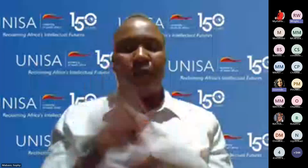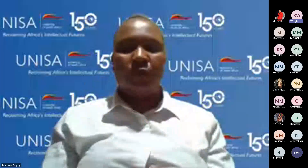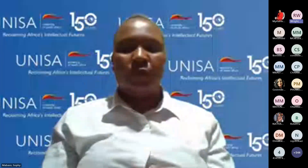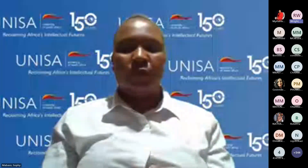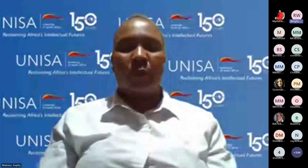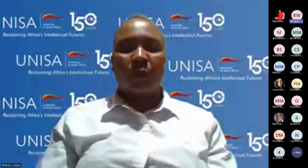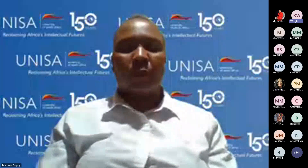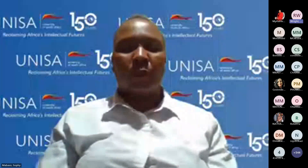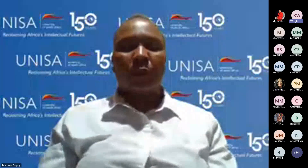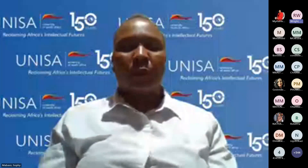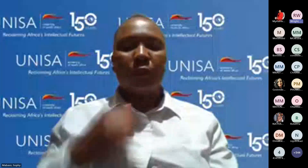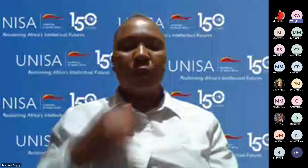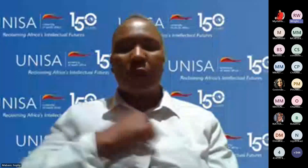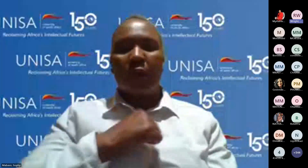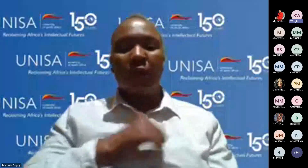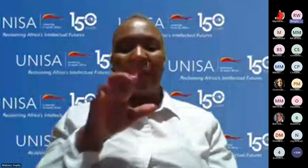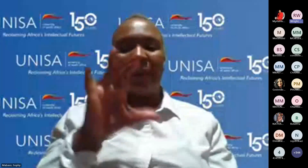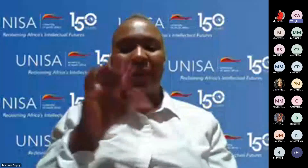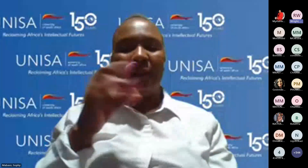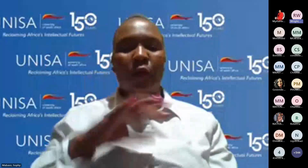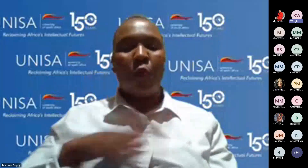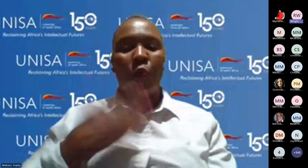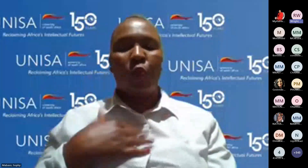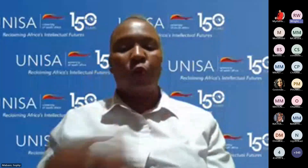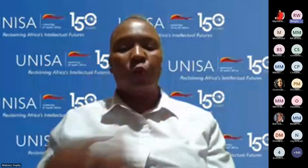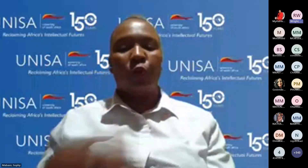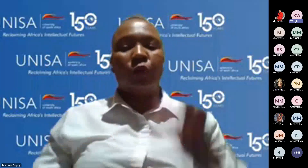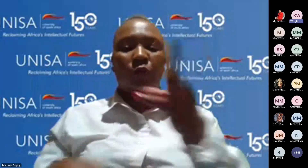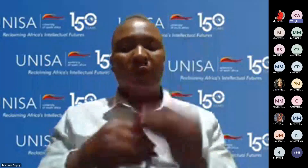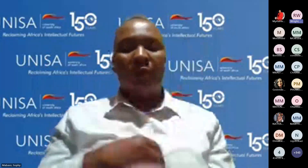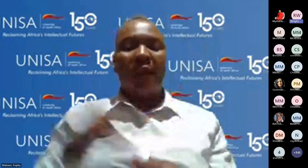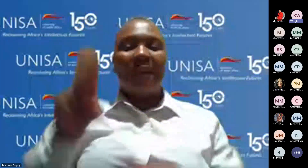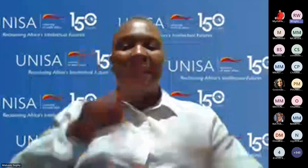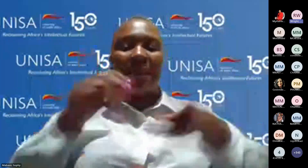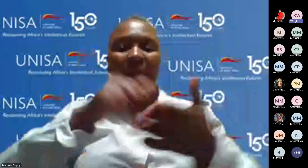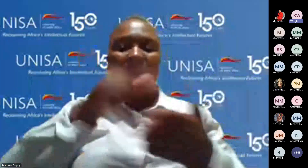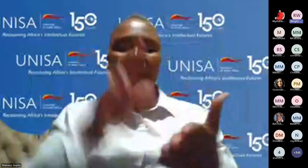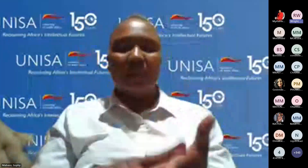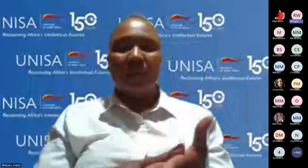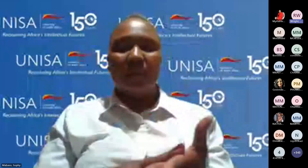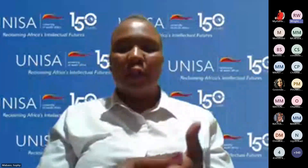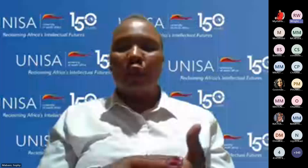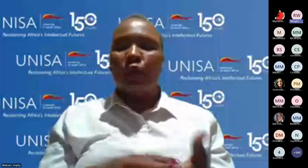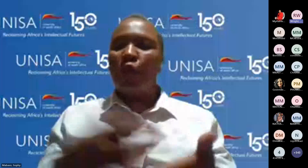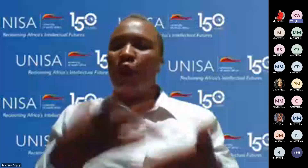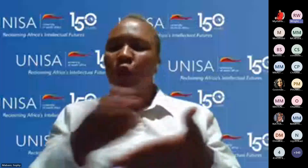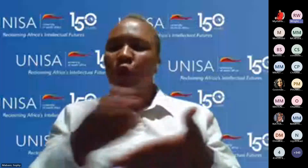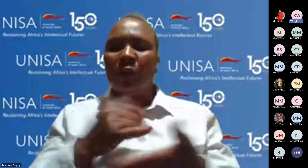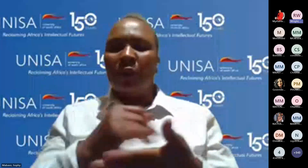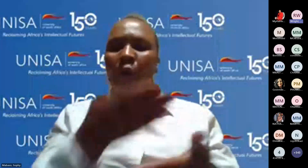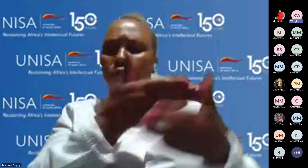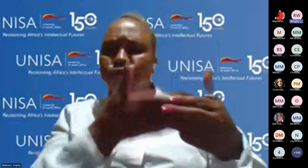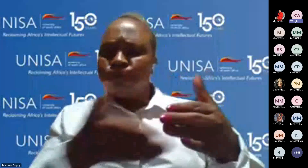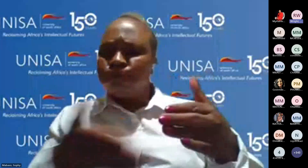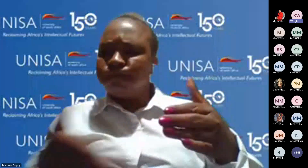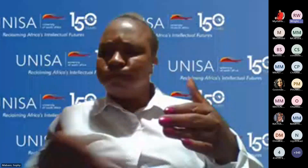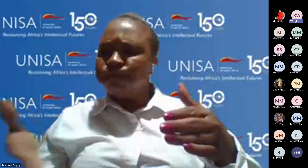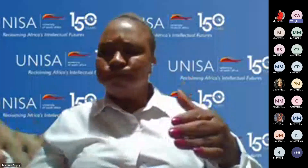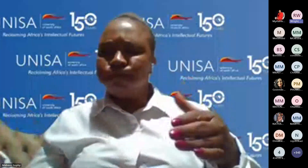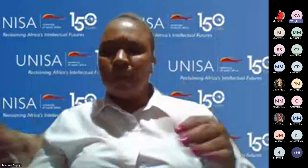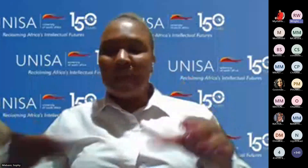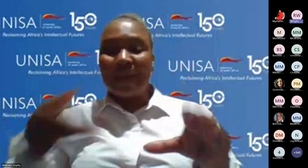Doctor, I can just also add, so just remember, the Invigilator app doesn't record you the whole time. It just runs on your phone. You just put